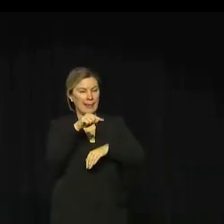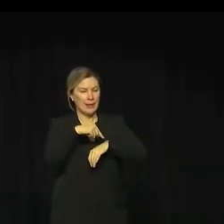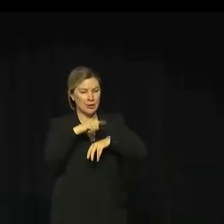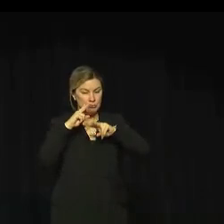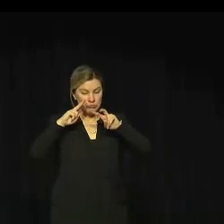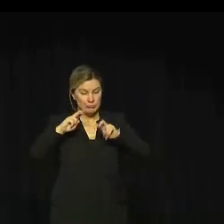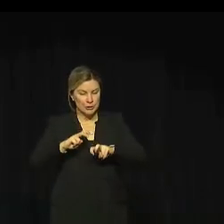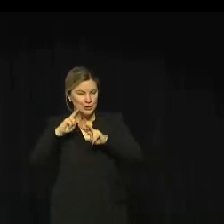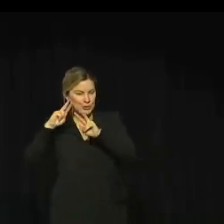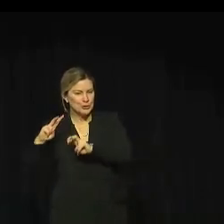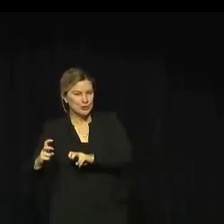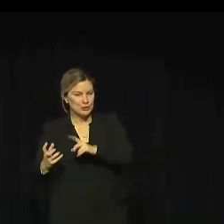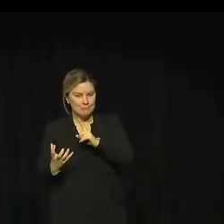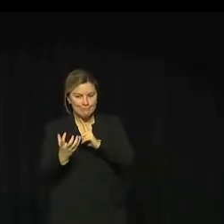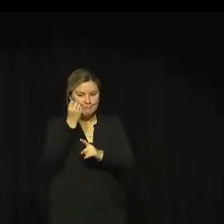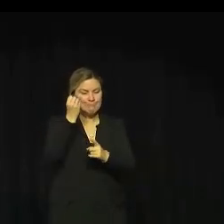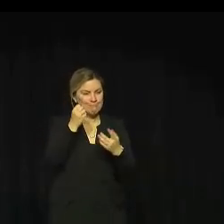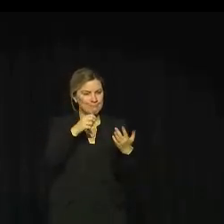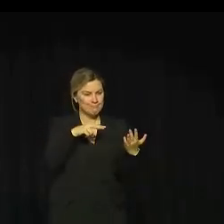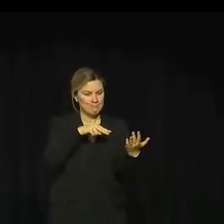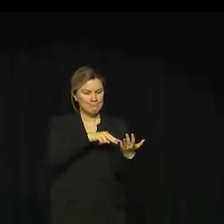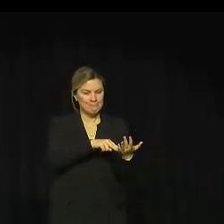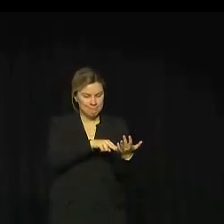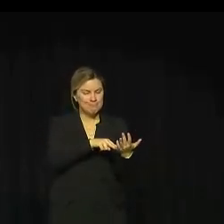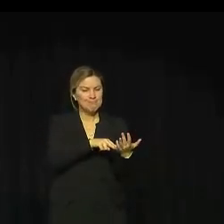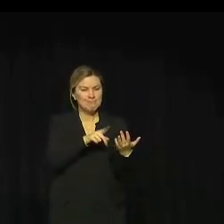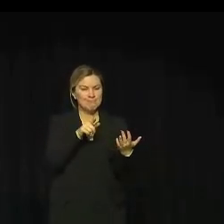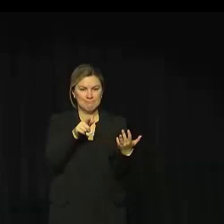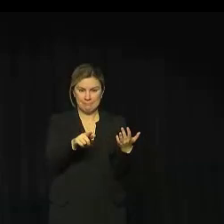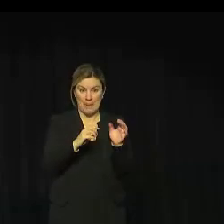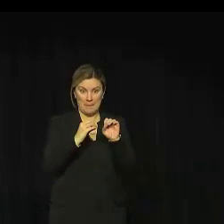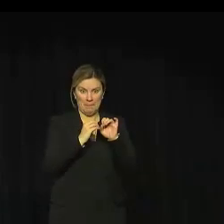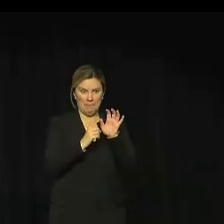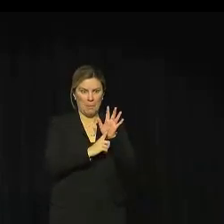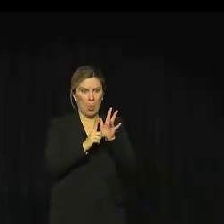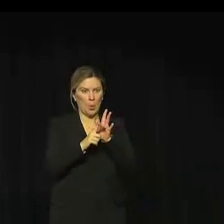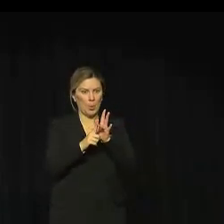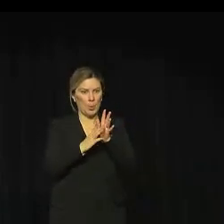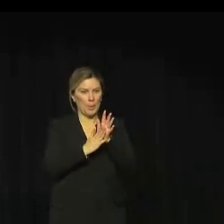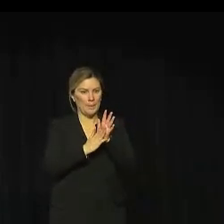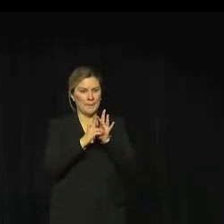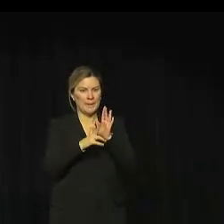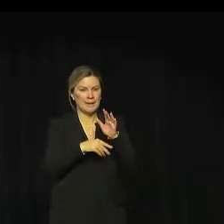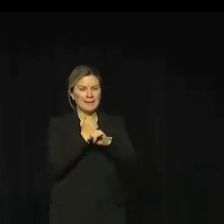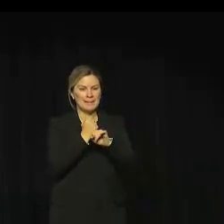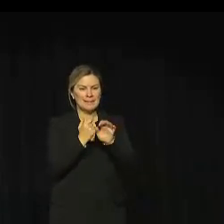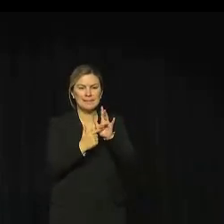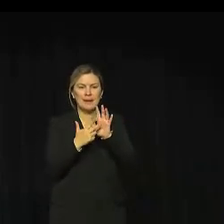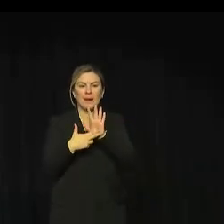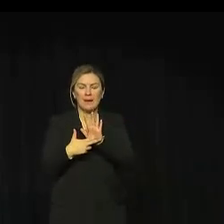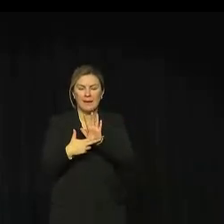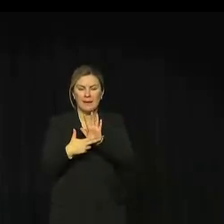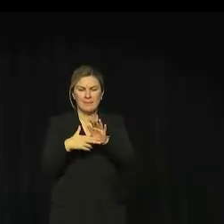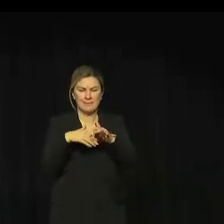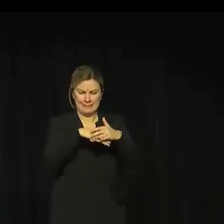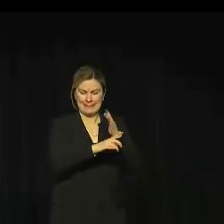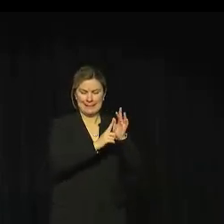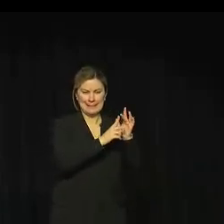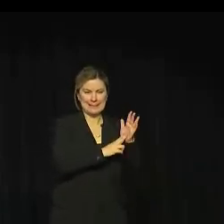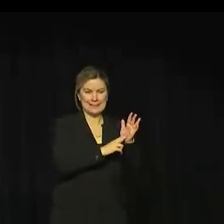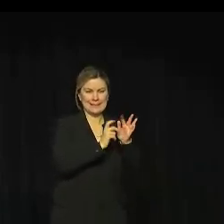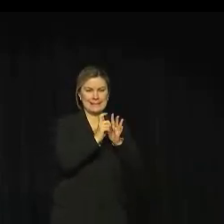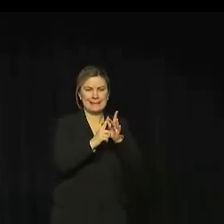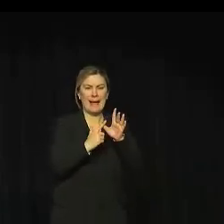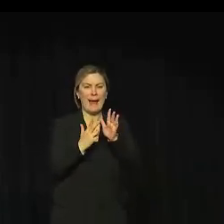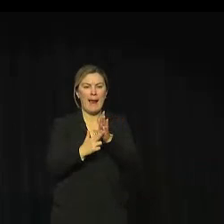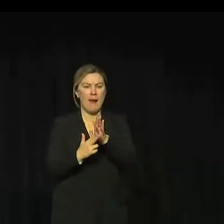researched in the most unlikely place of Bloomington, Indiana, in a very conservative part of the United States.